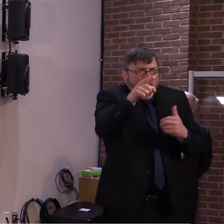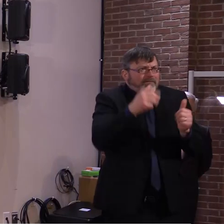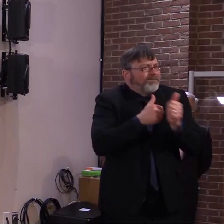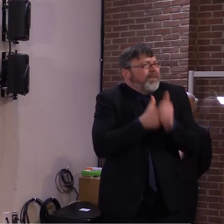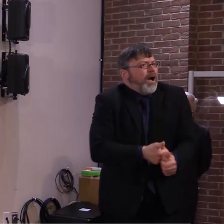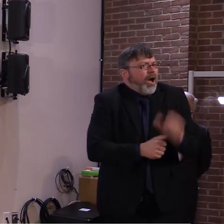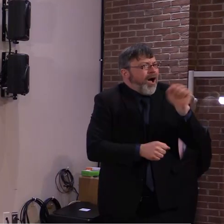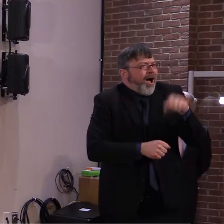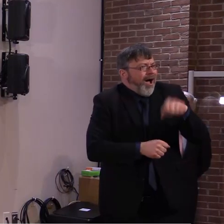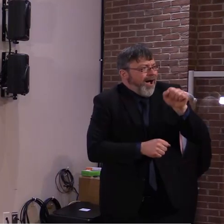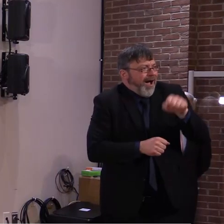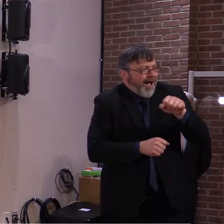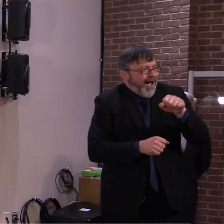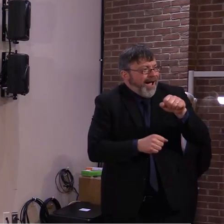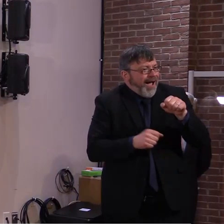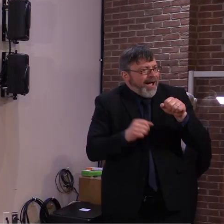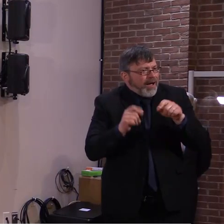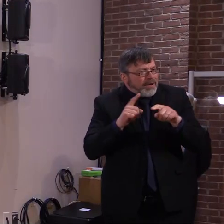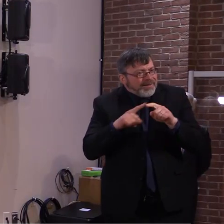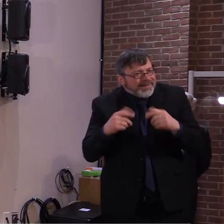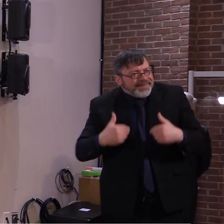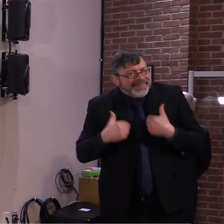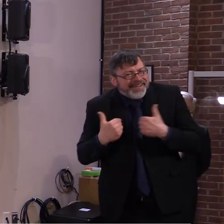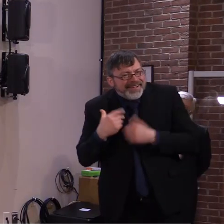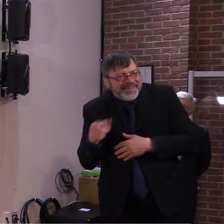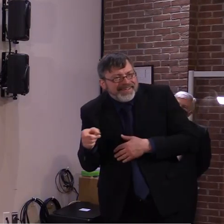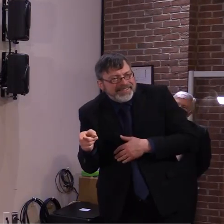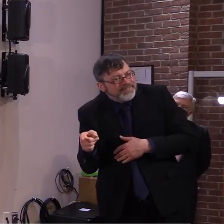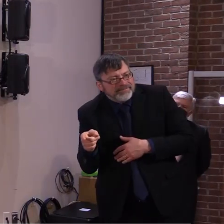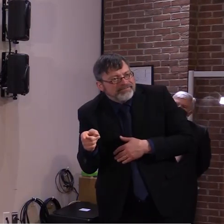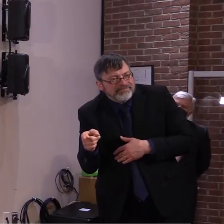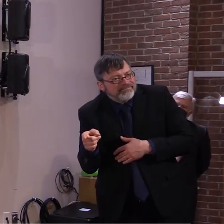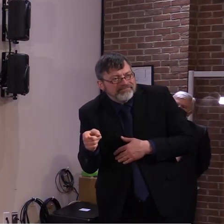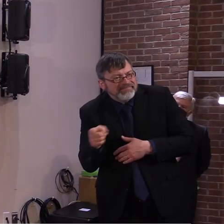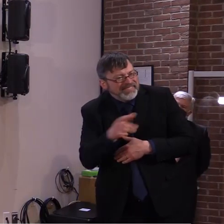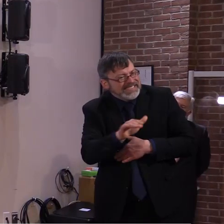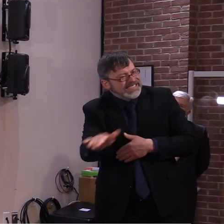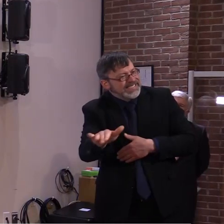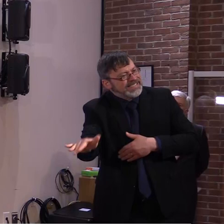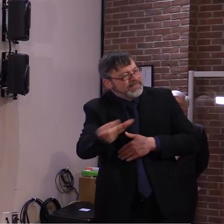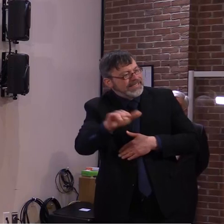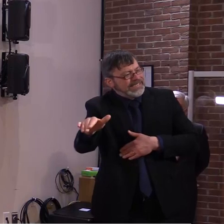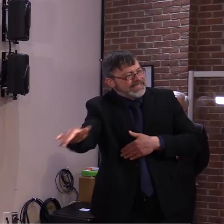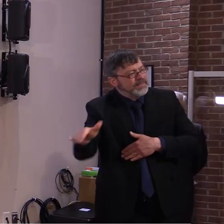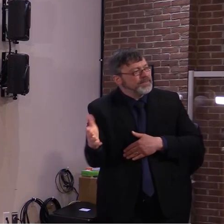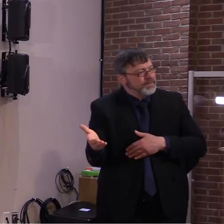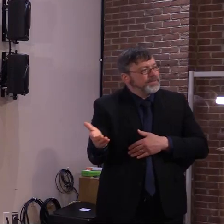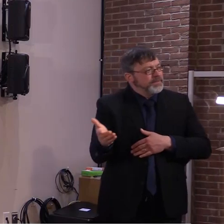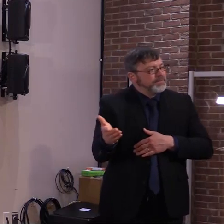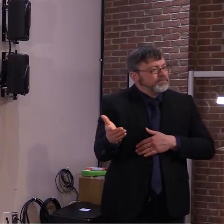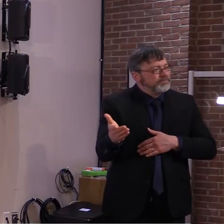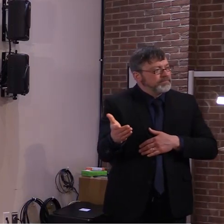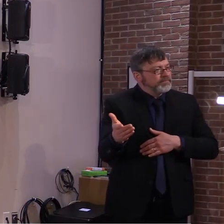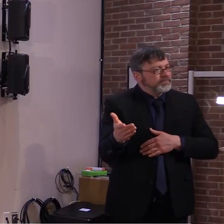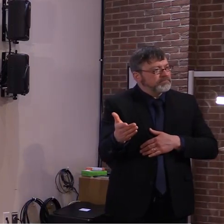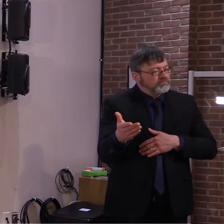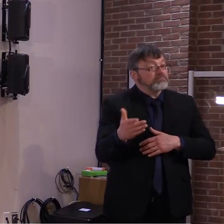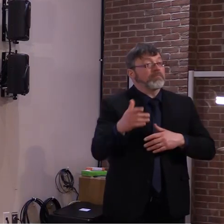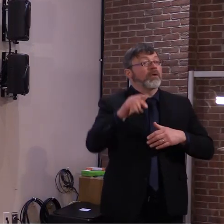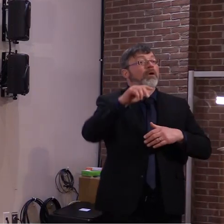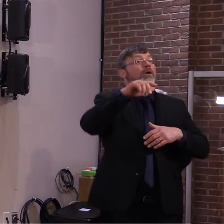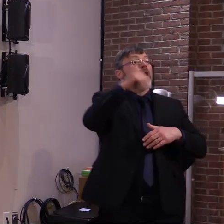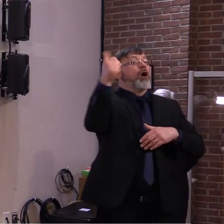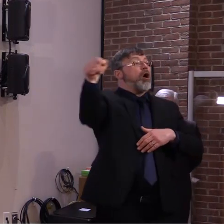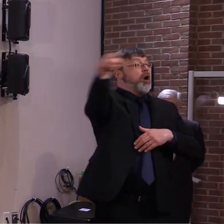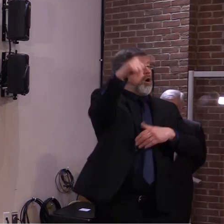era where we have more testing and contact tracing and containment, we don't need full lockdowns. We can